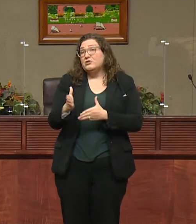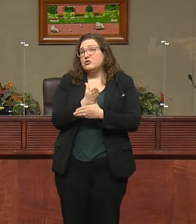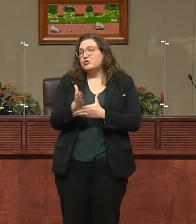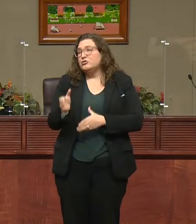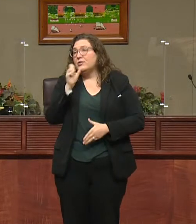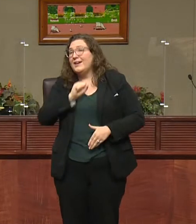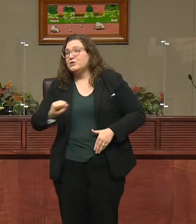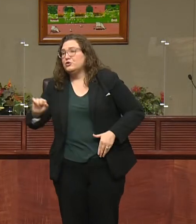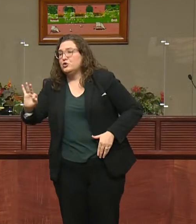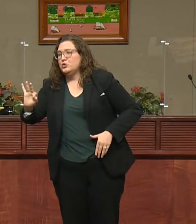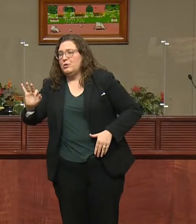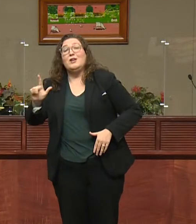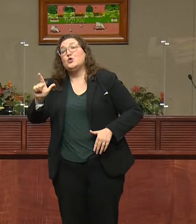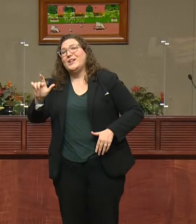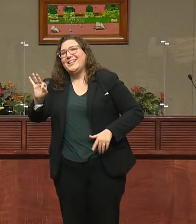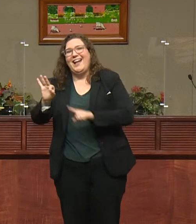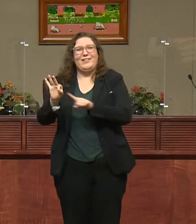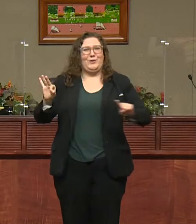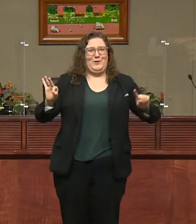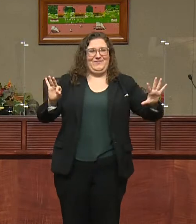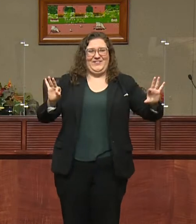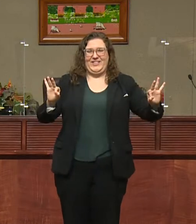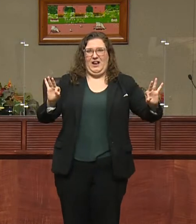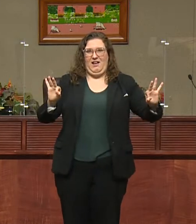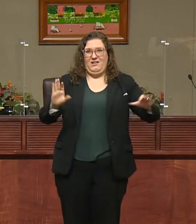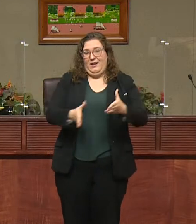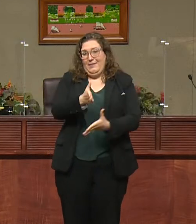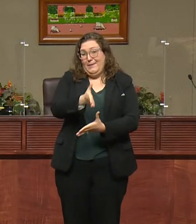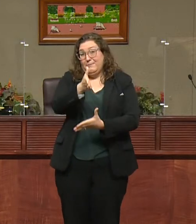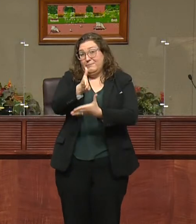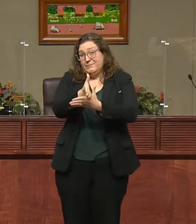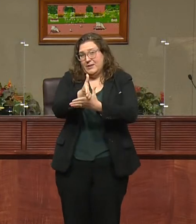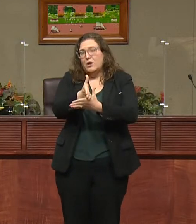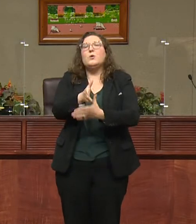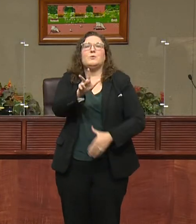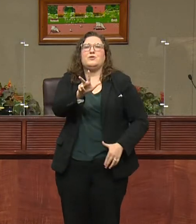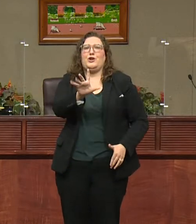to 55 years of age, with a median age of 38.